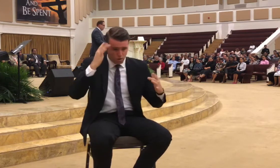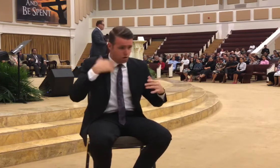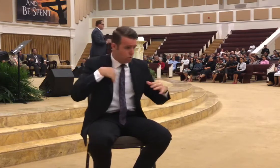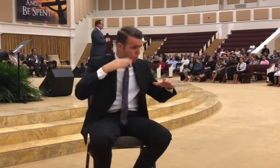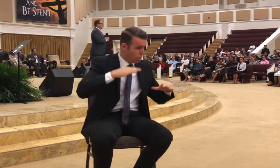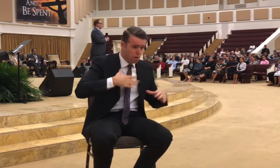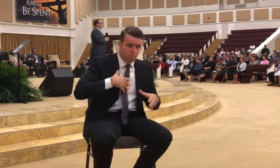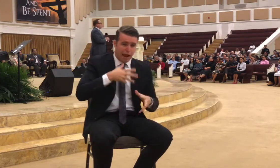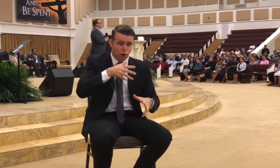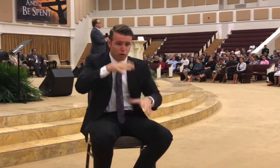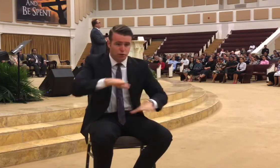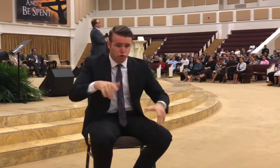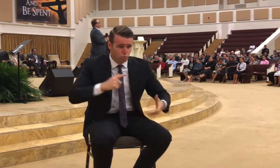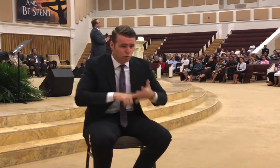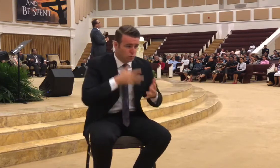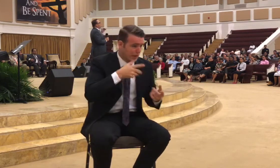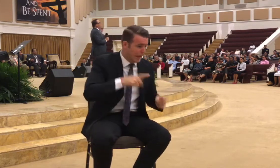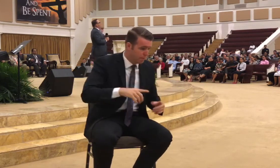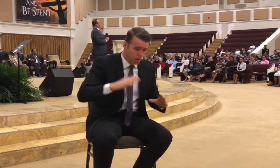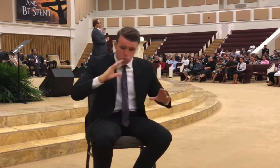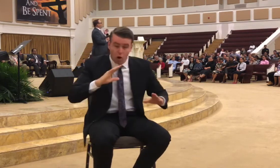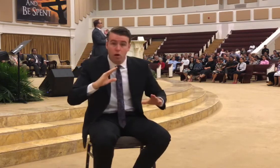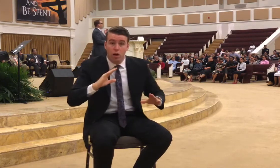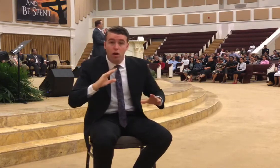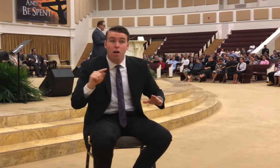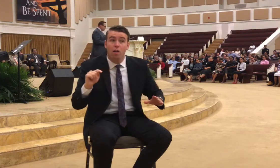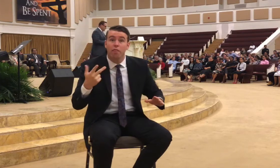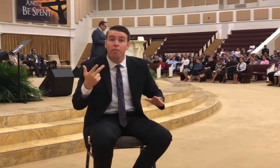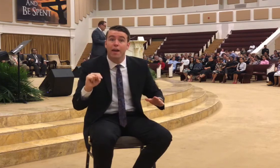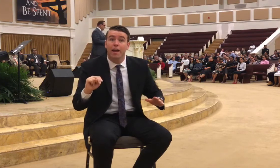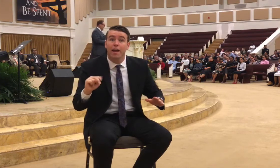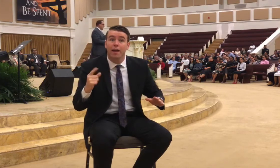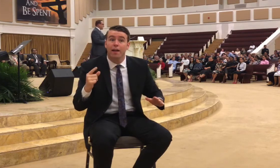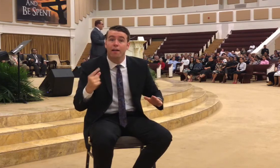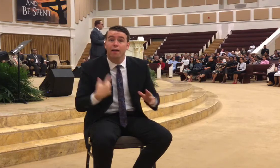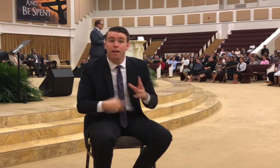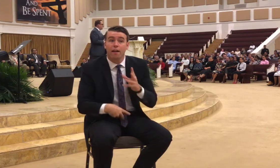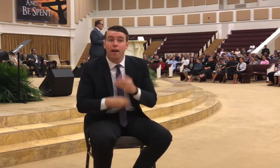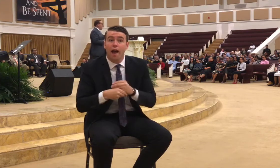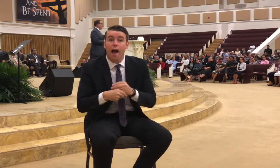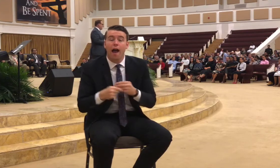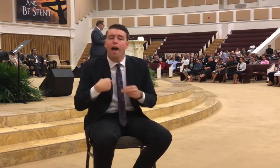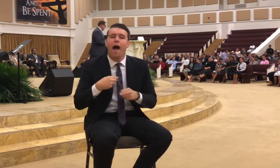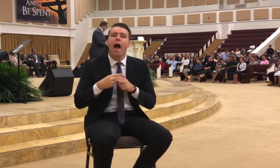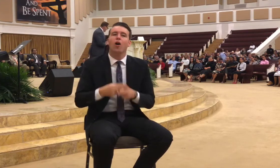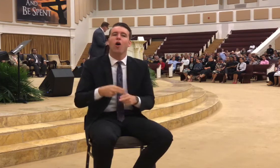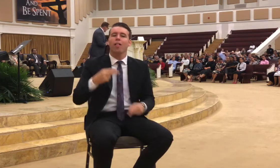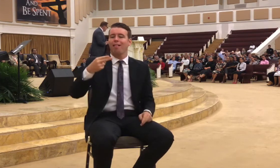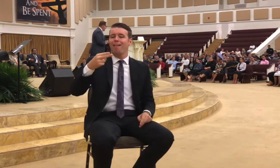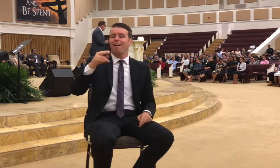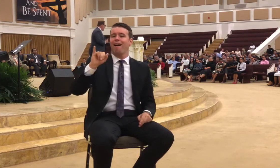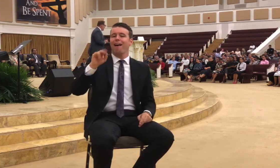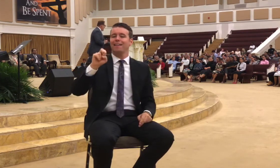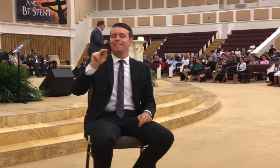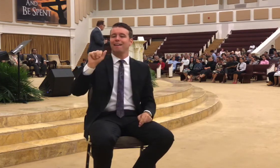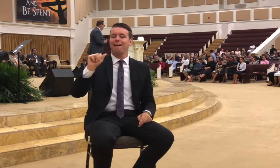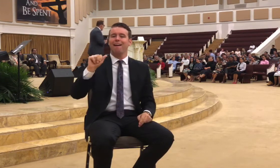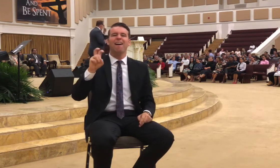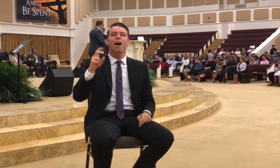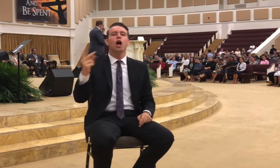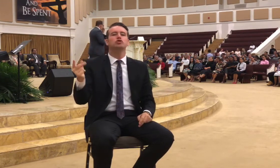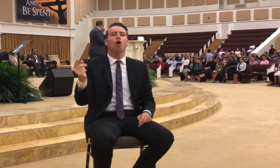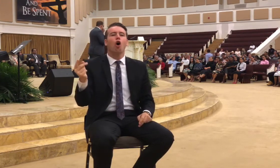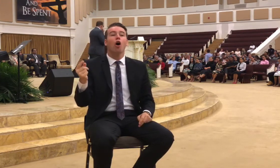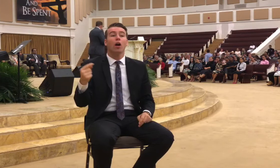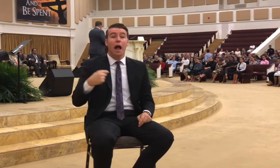grandchildren. And then, to add to the issues, I call them the hyenas. I've been